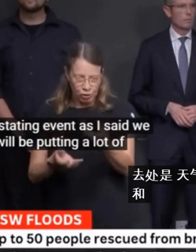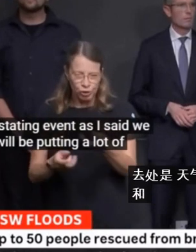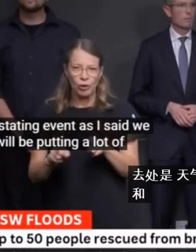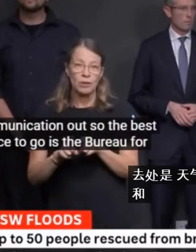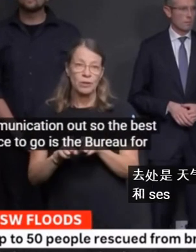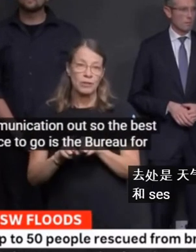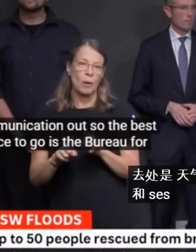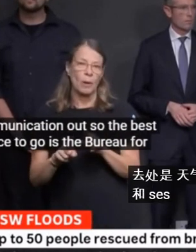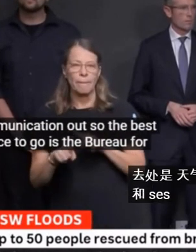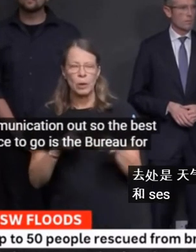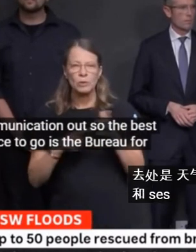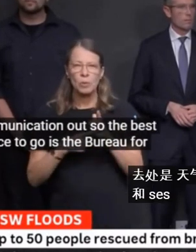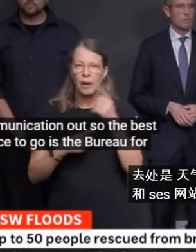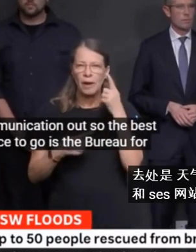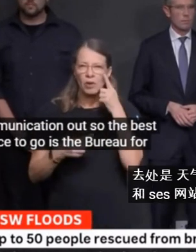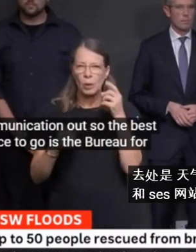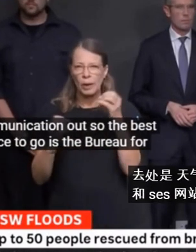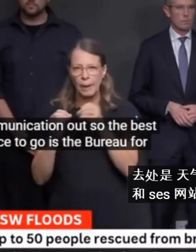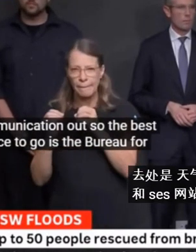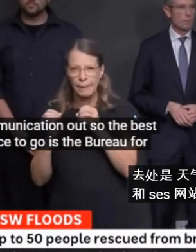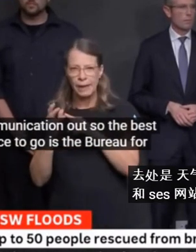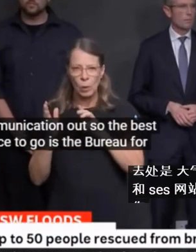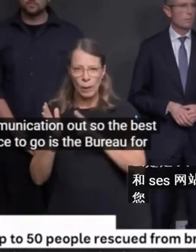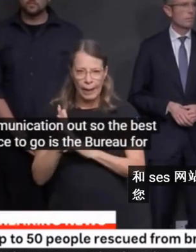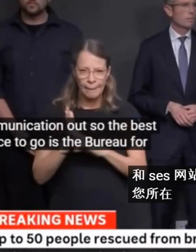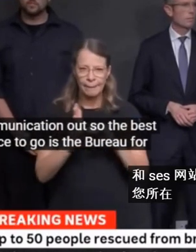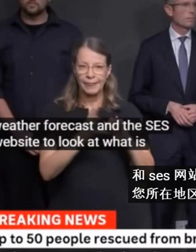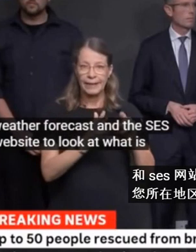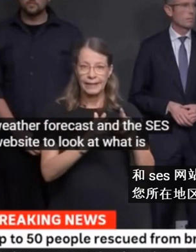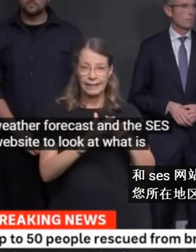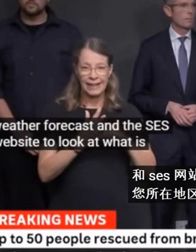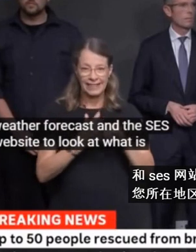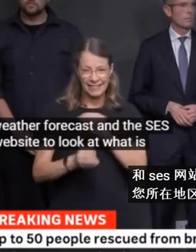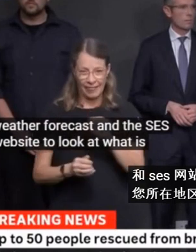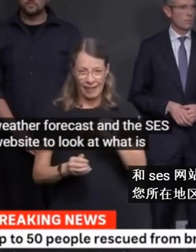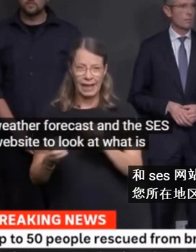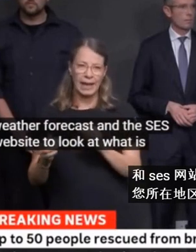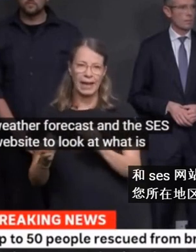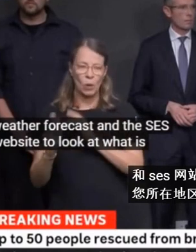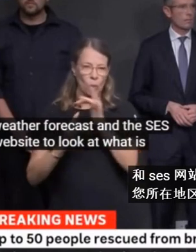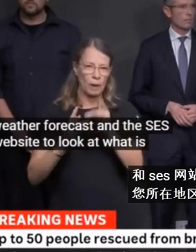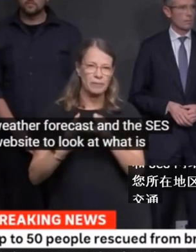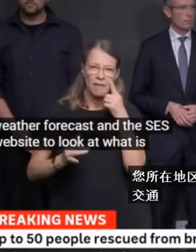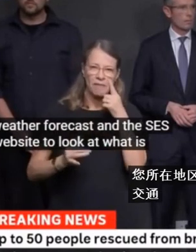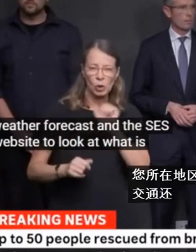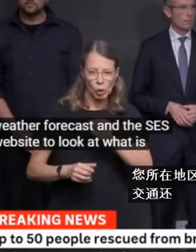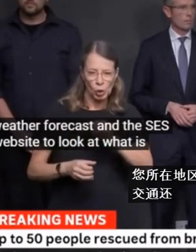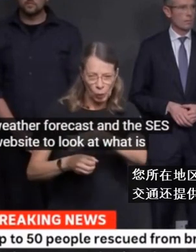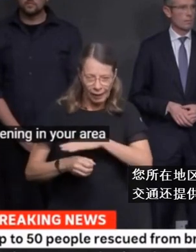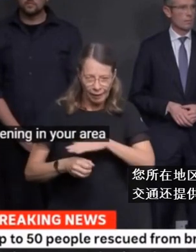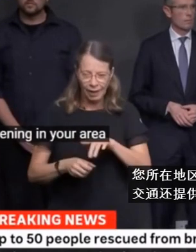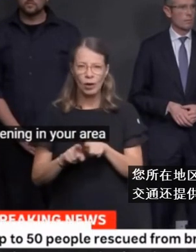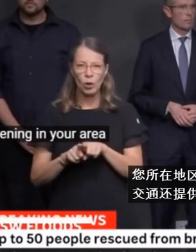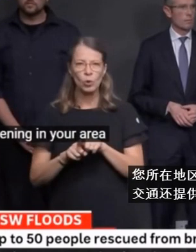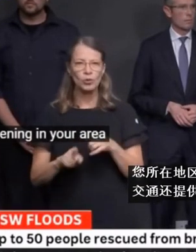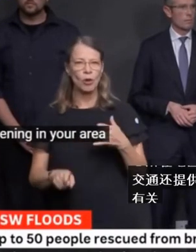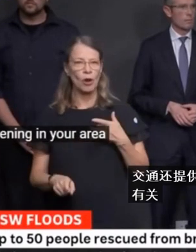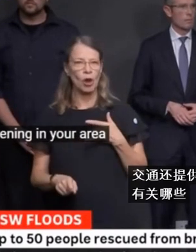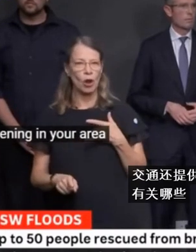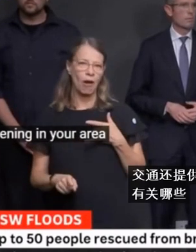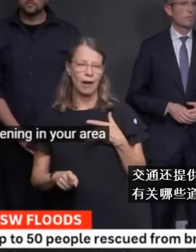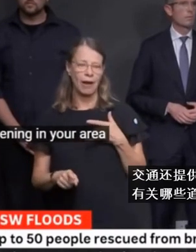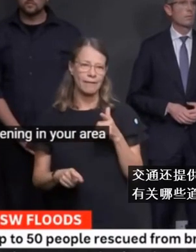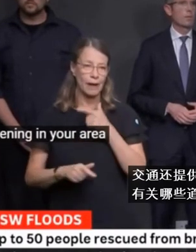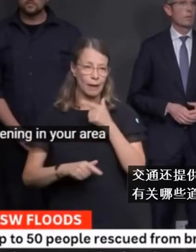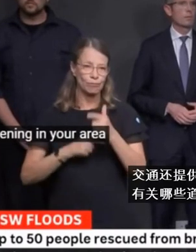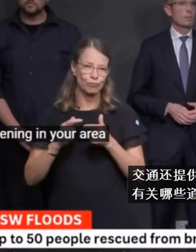weather forecasts and the SES website to look at what is happening in your area. Also, live traffic provides a lot of information in